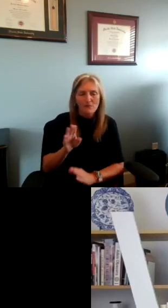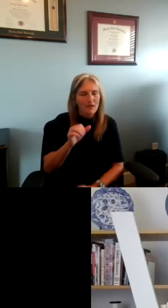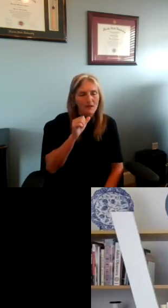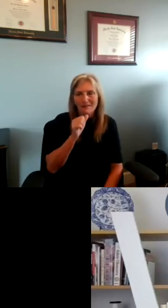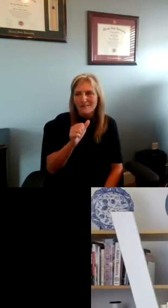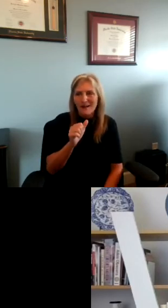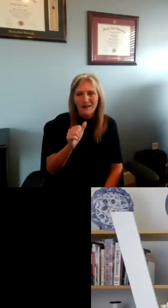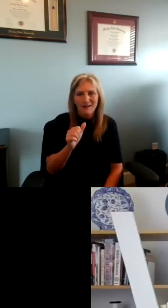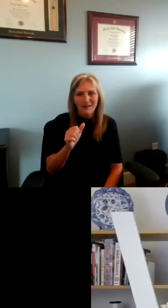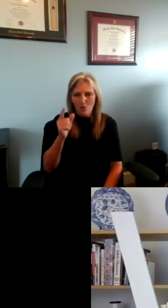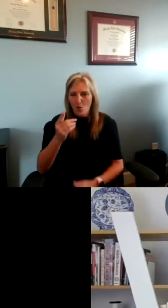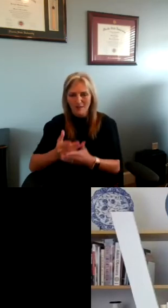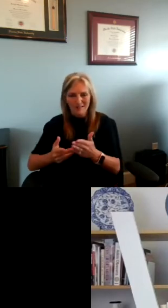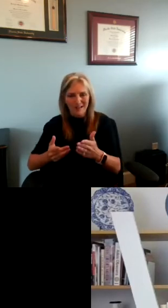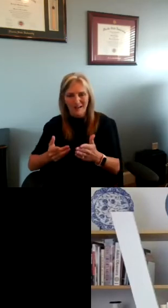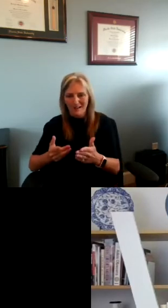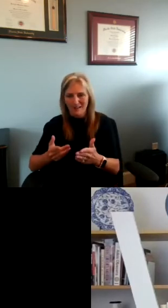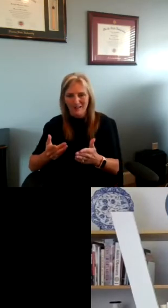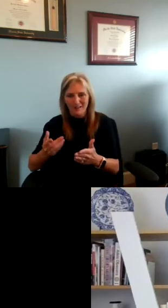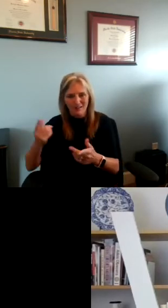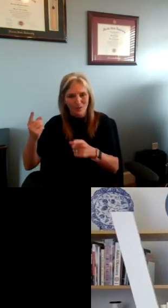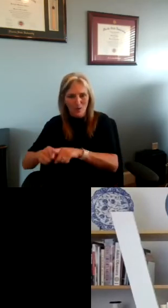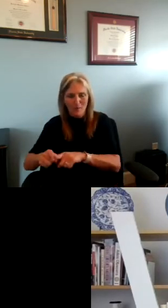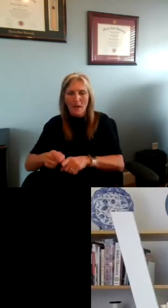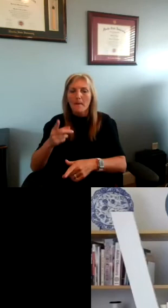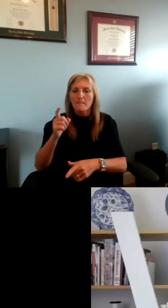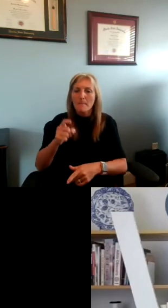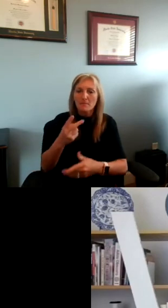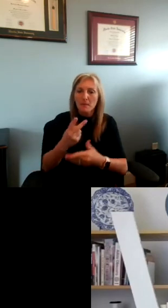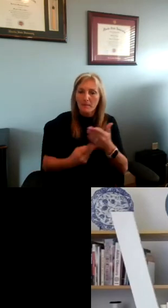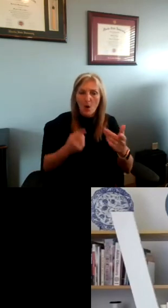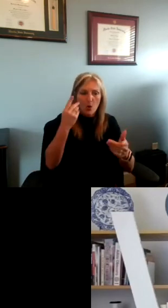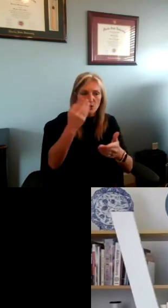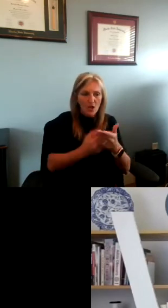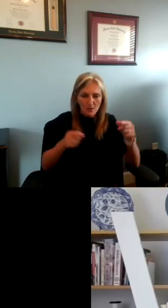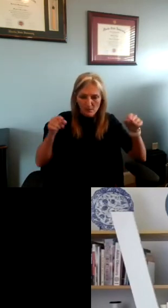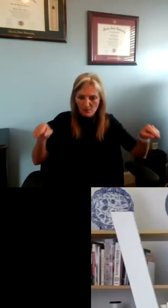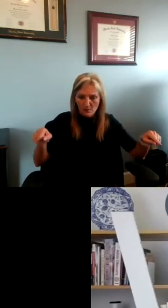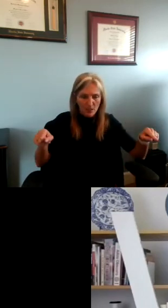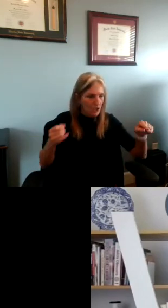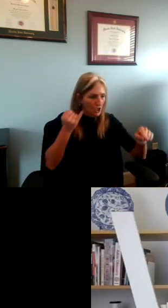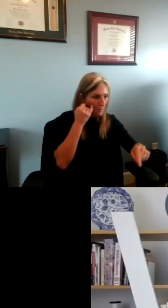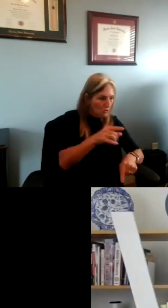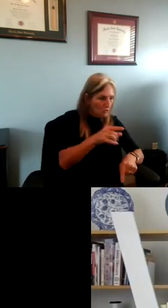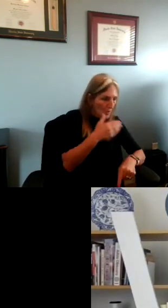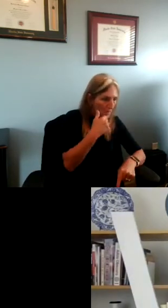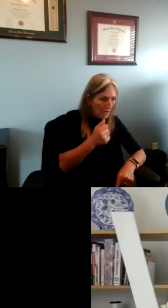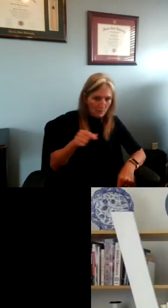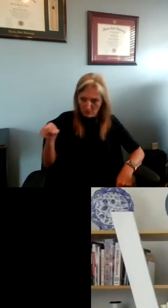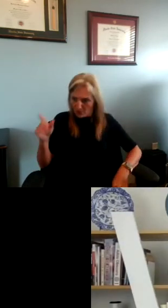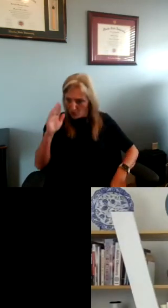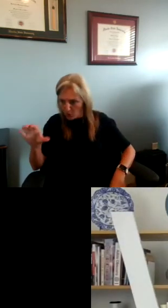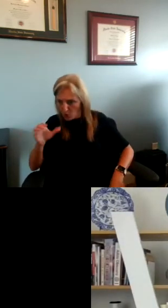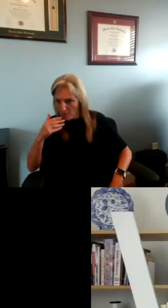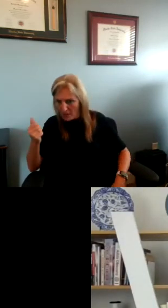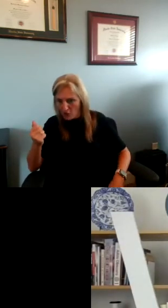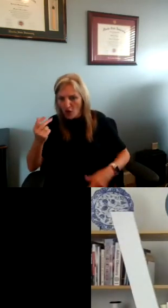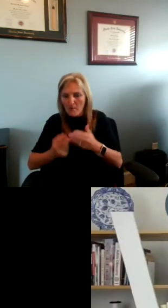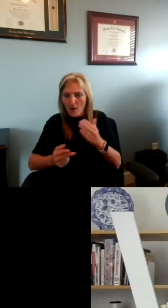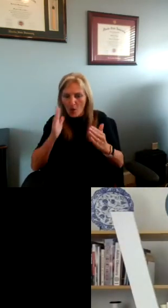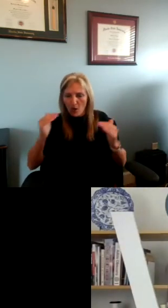It's not a one-sided deal. Let's make it two-sided, because if you're doing better, I'm doing better, and let all boats rise.